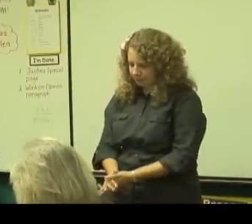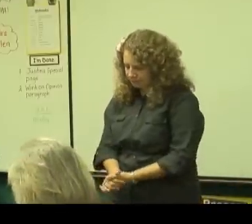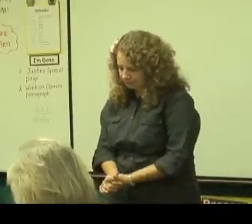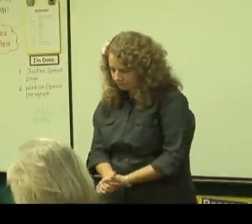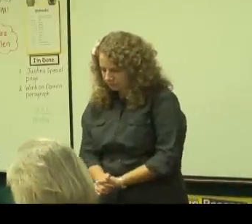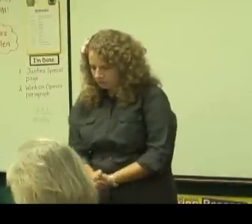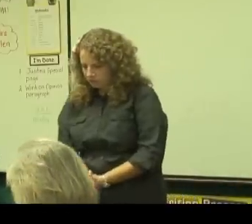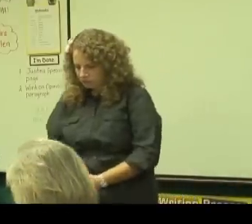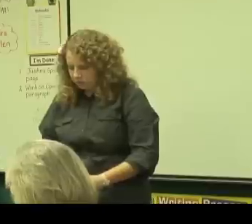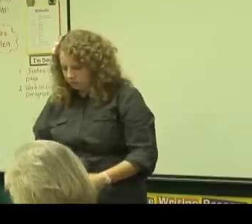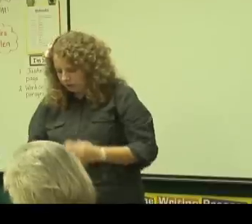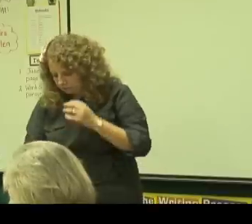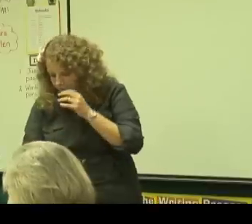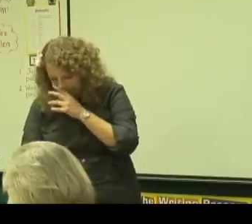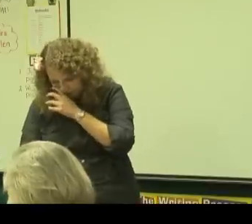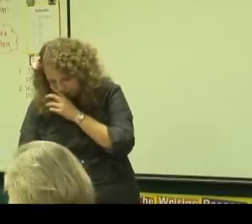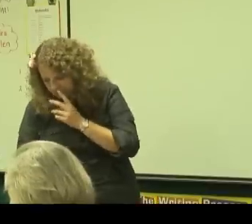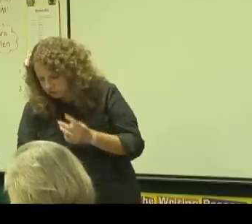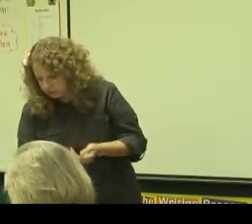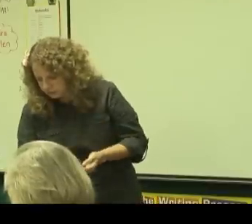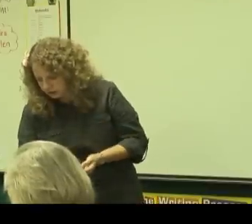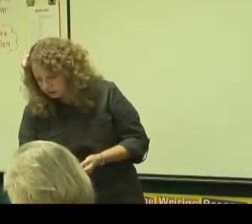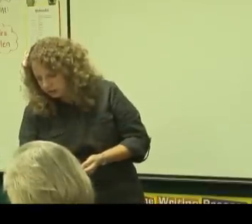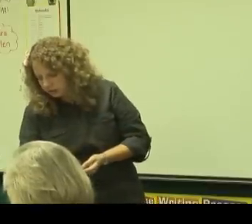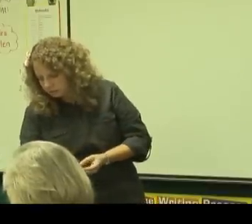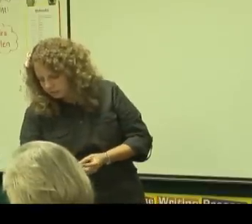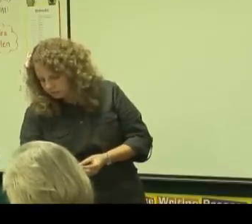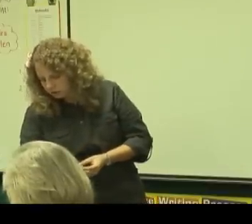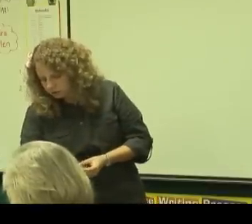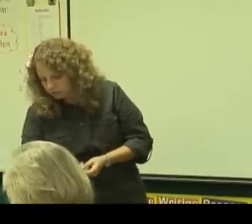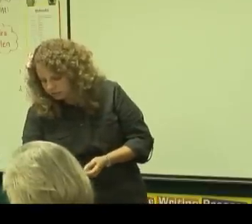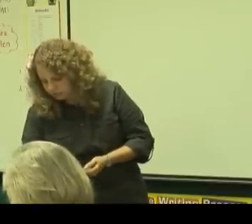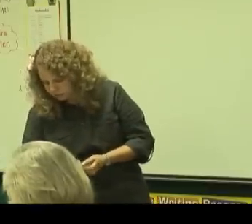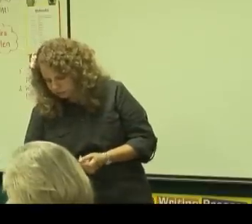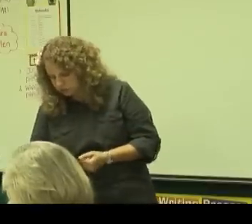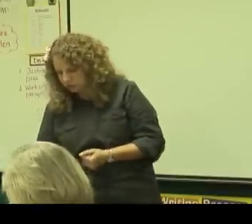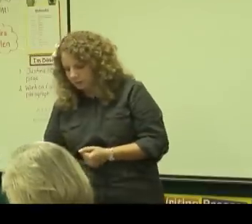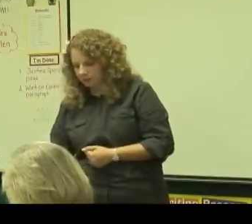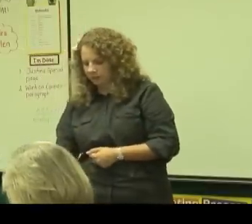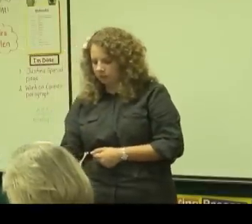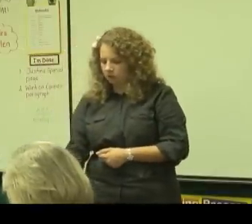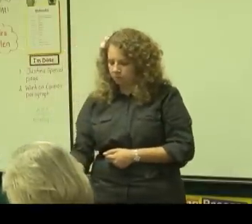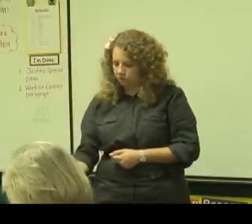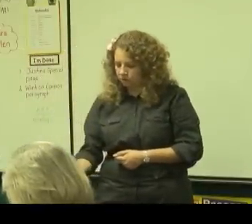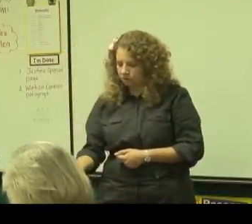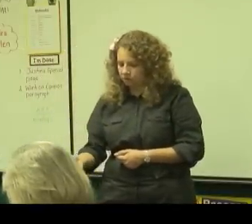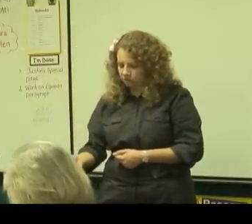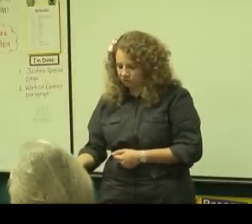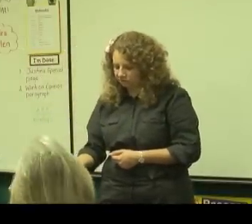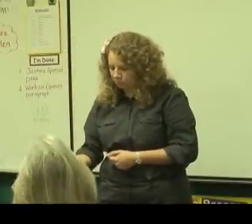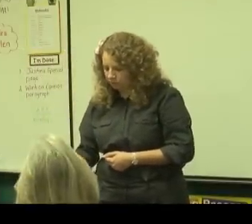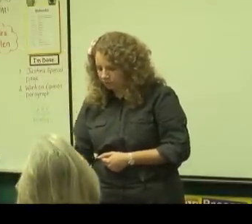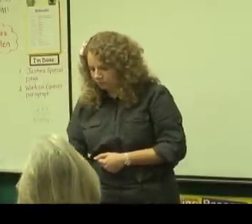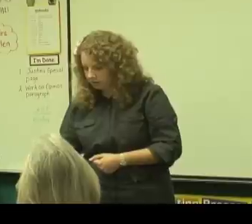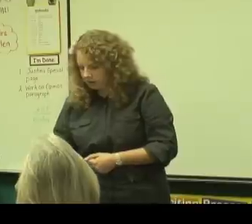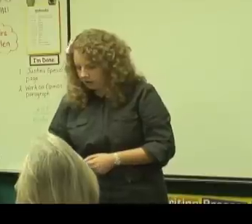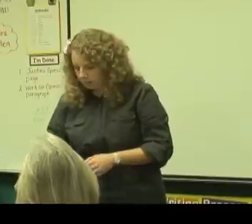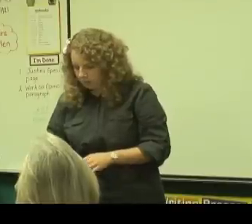Okay. So the other one just talks about, it could be for longer ones, like if you're describing like a longboard or a surfboard, a